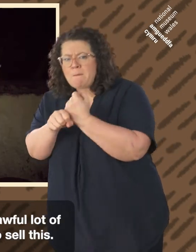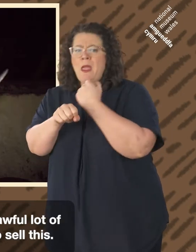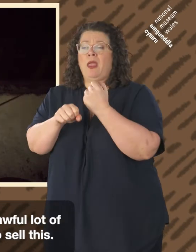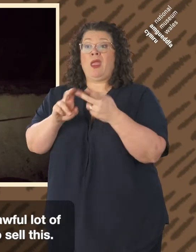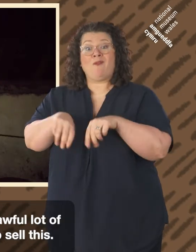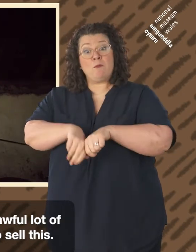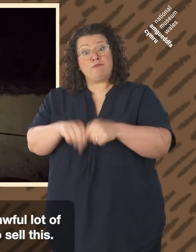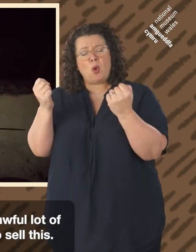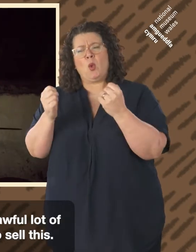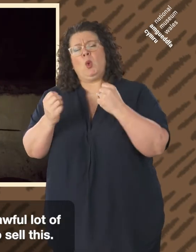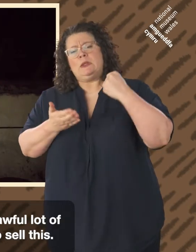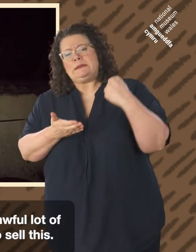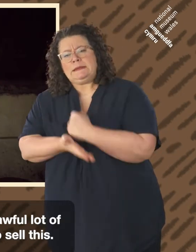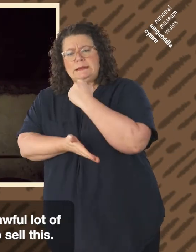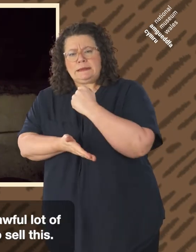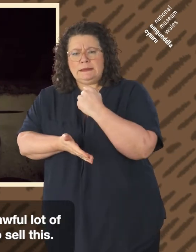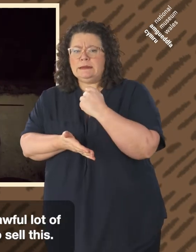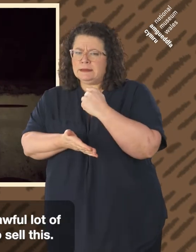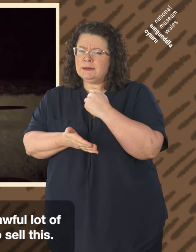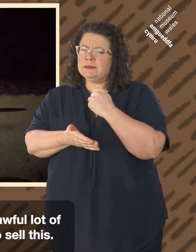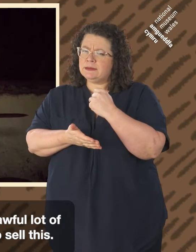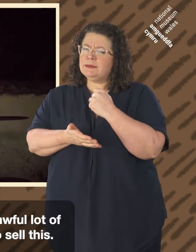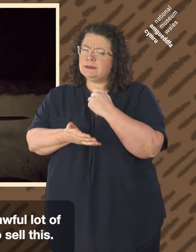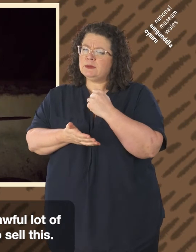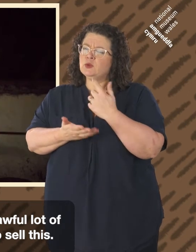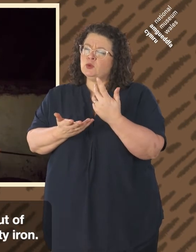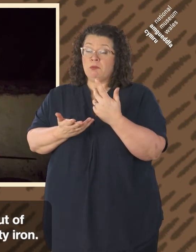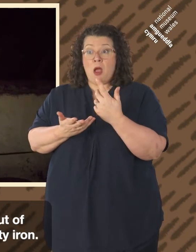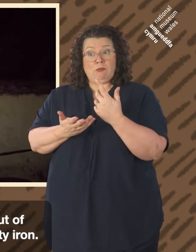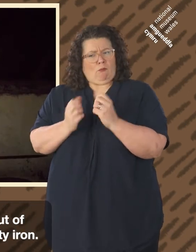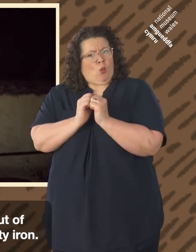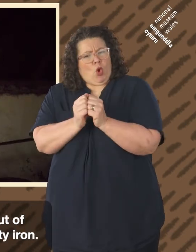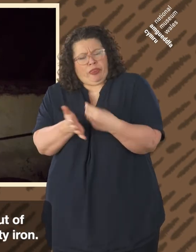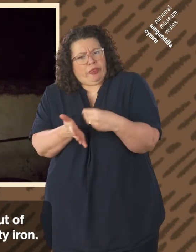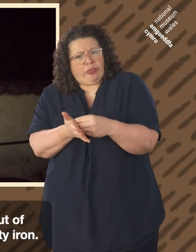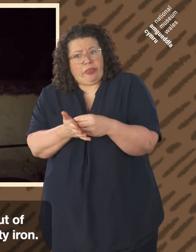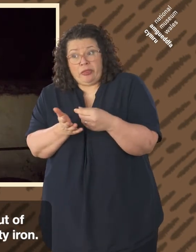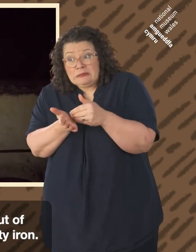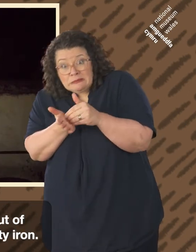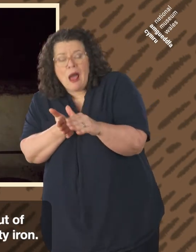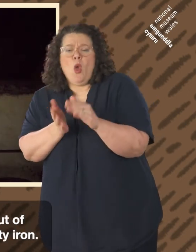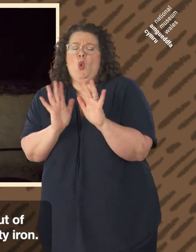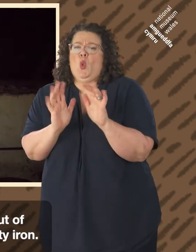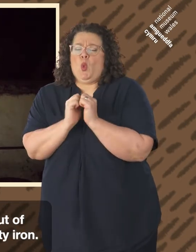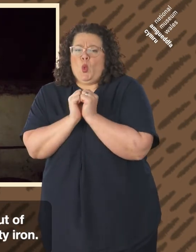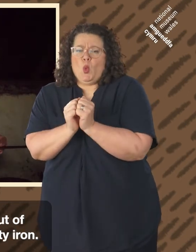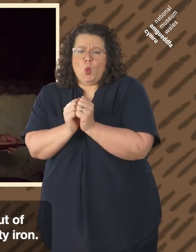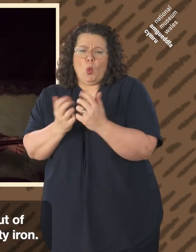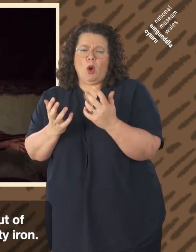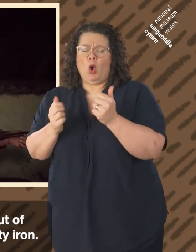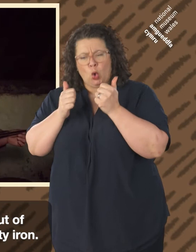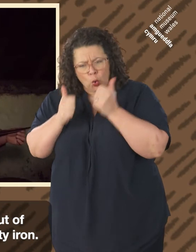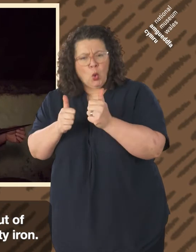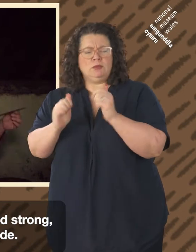loss. So you could get an awful lot of things if you were to sell this. This is made out of a very good